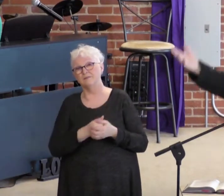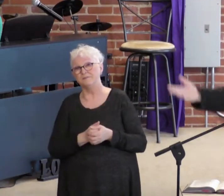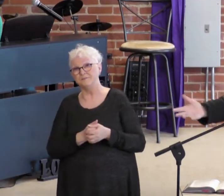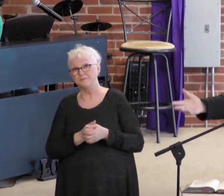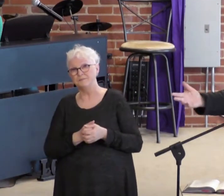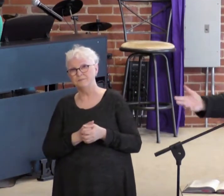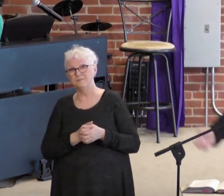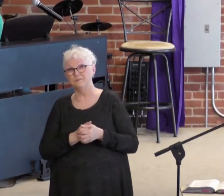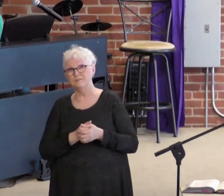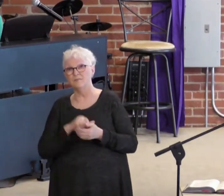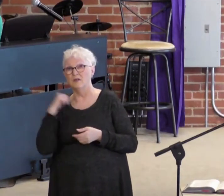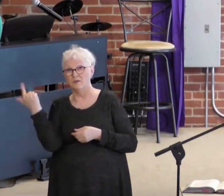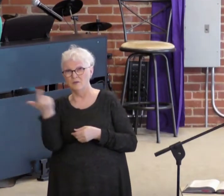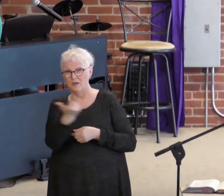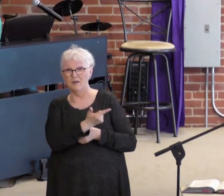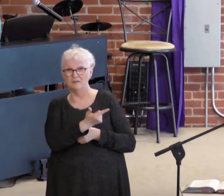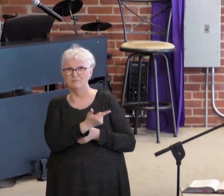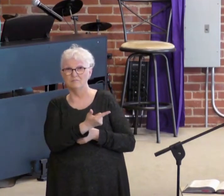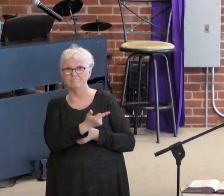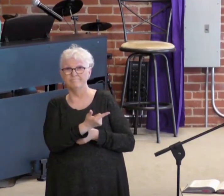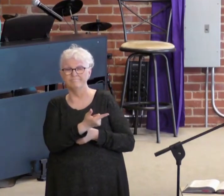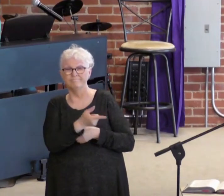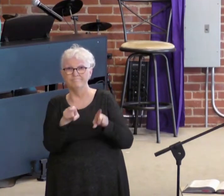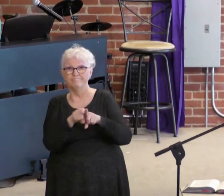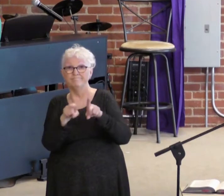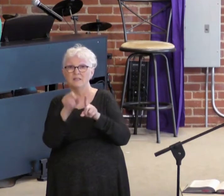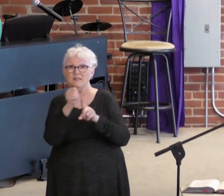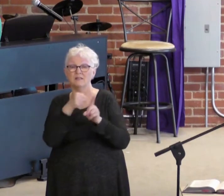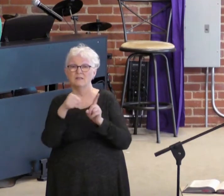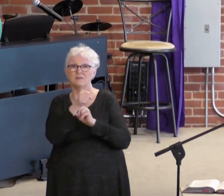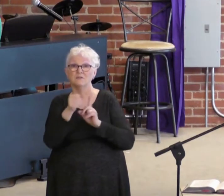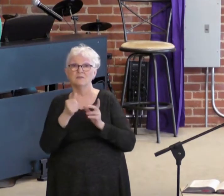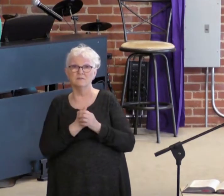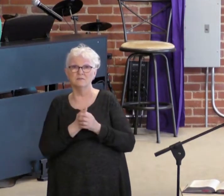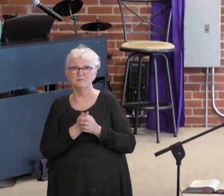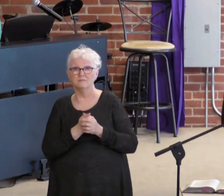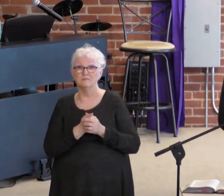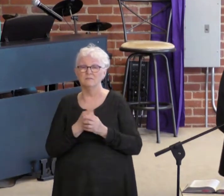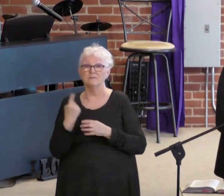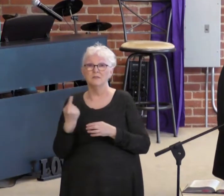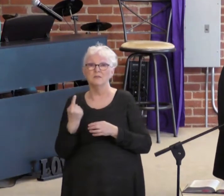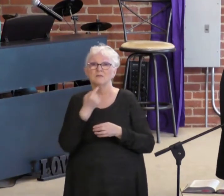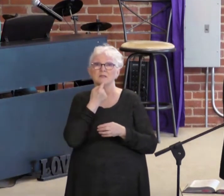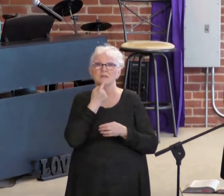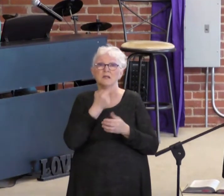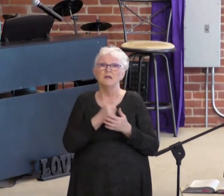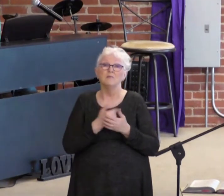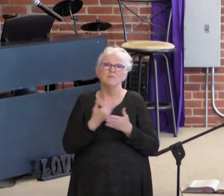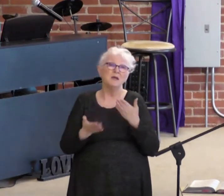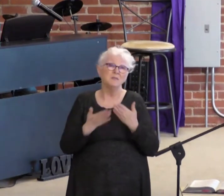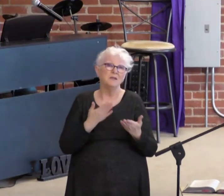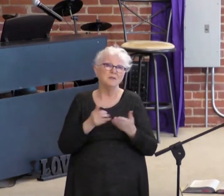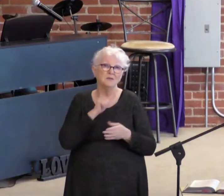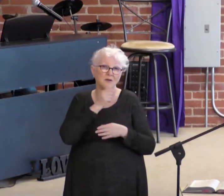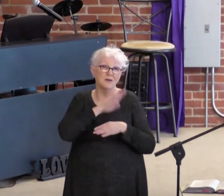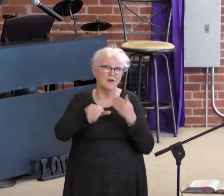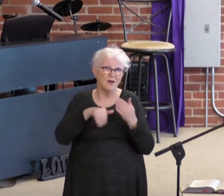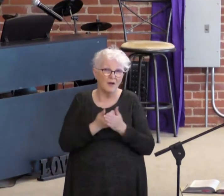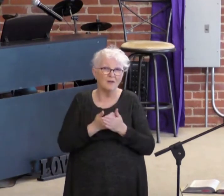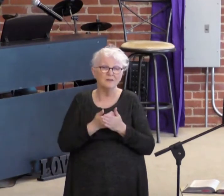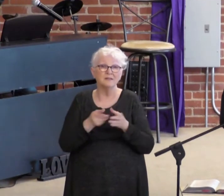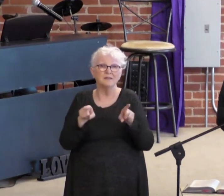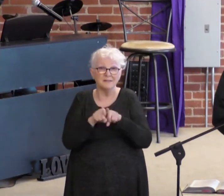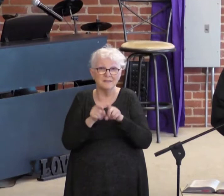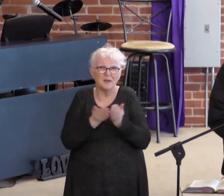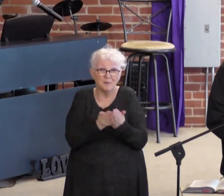we all are in that same situation. Somebody said, you may not all be in the same